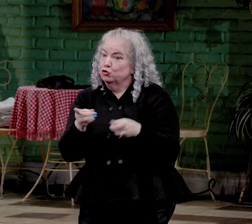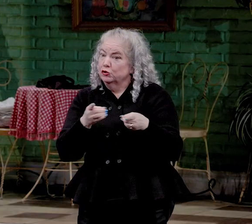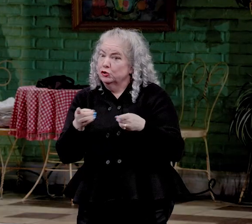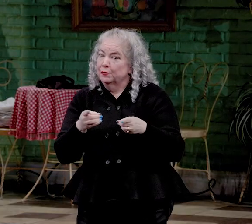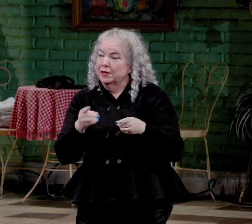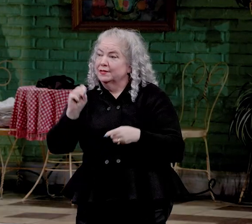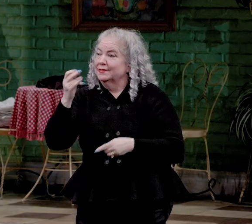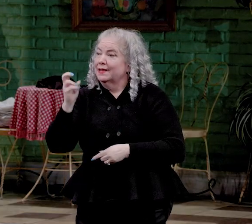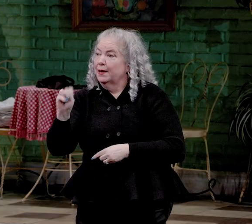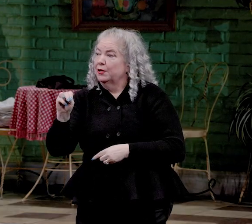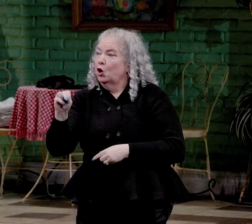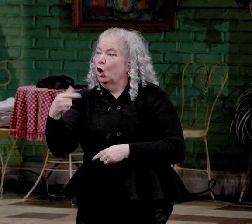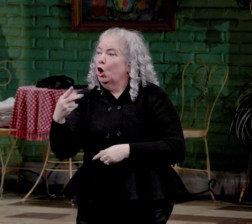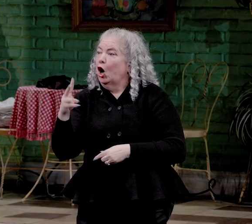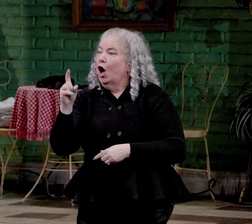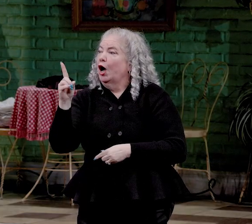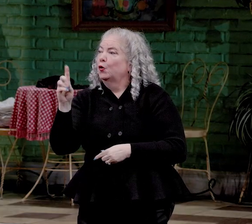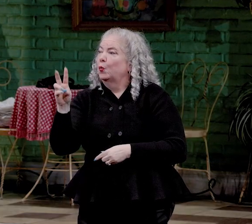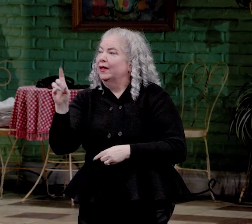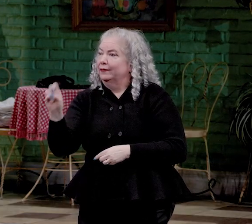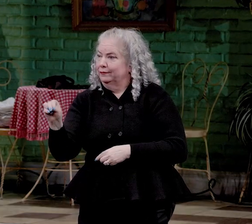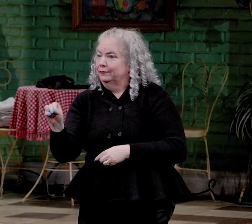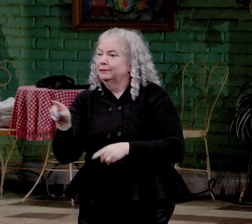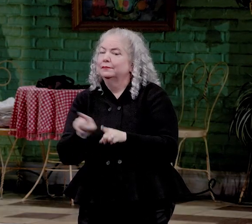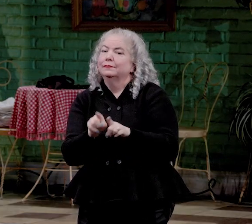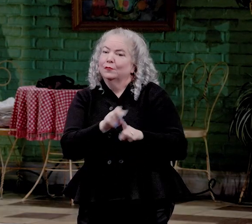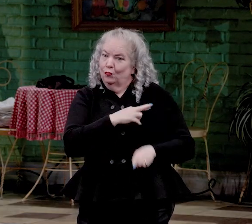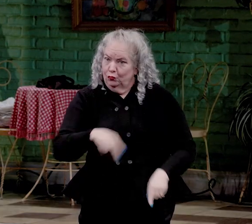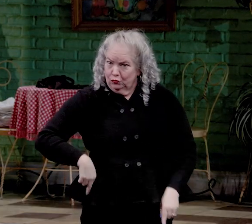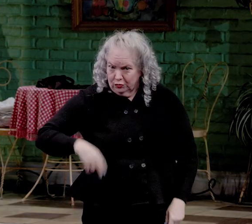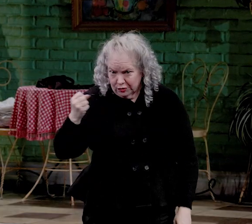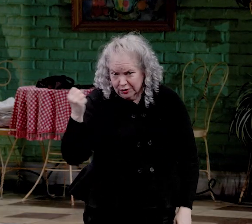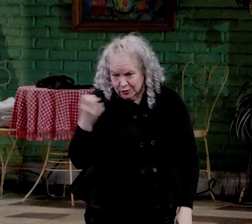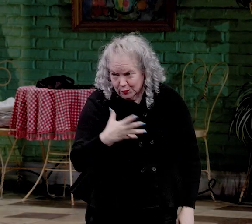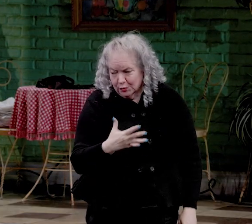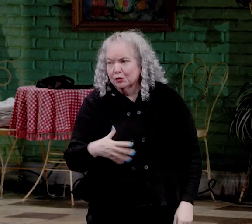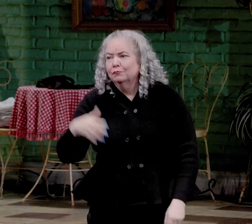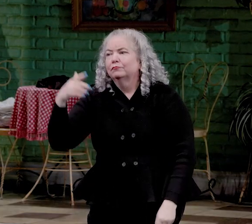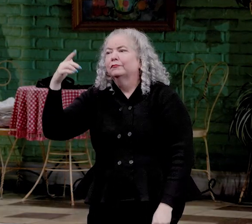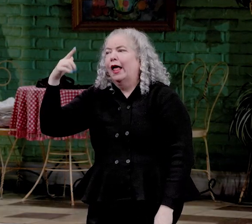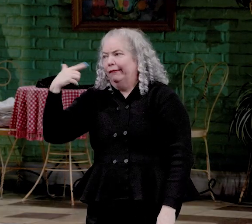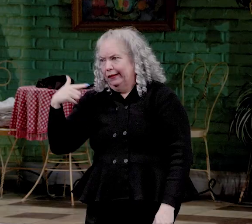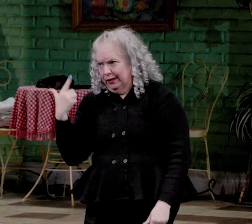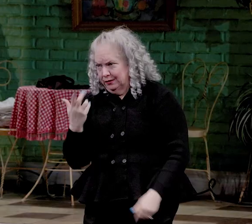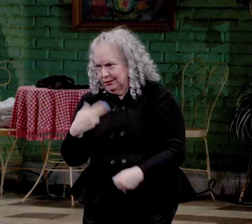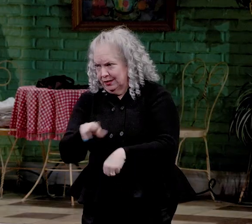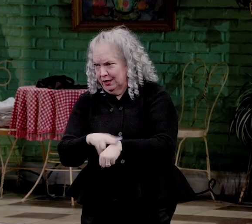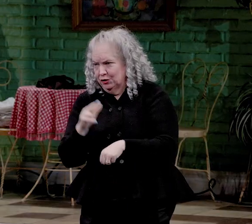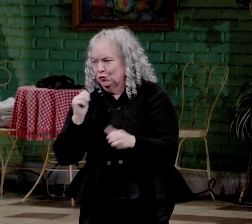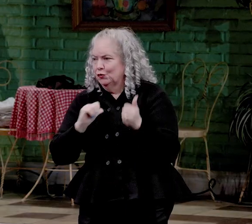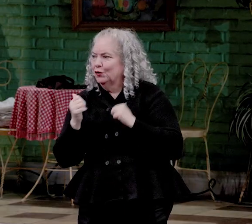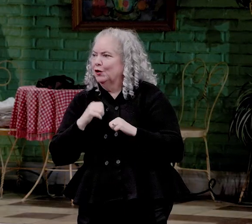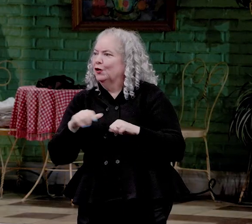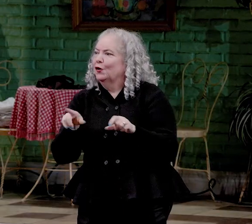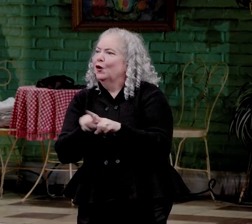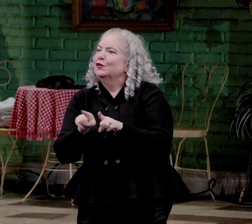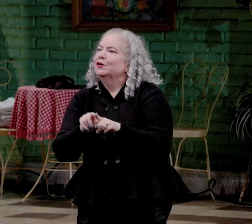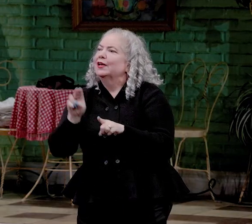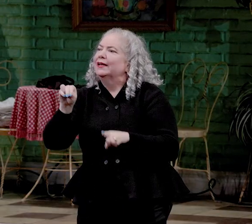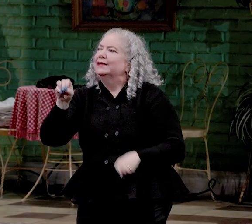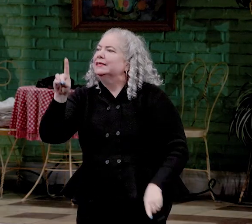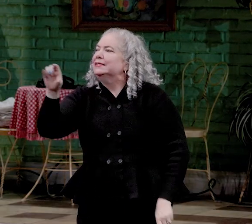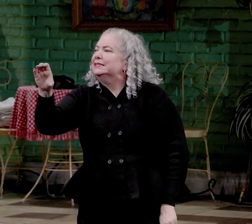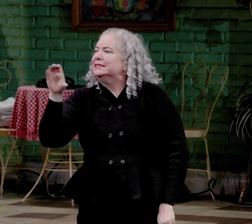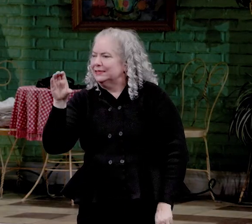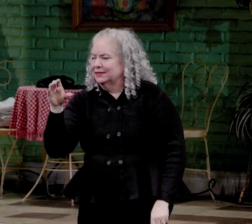directed by Simon Godwin, who has directed for the Royal Shakespeare Company, London's National Theatre, and DC's Shakespeare Theatre, where